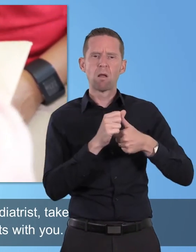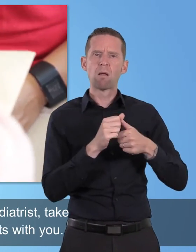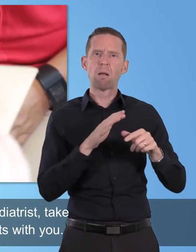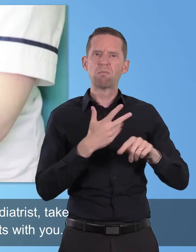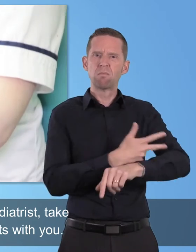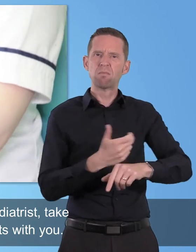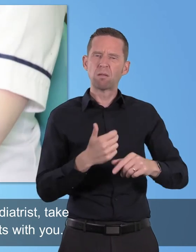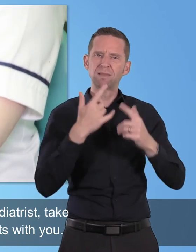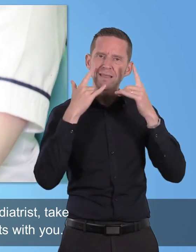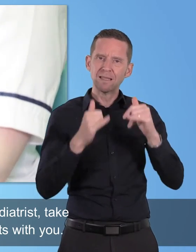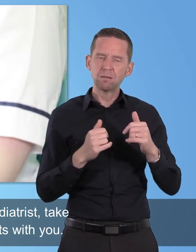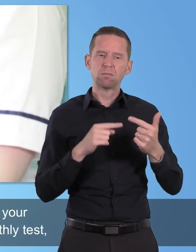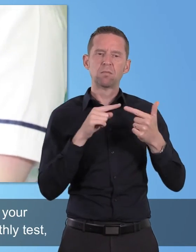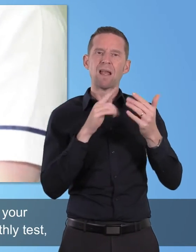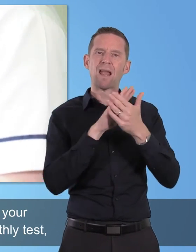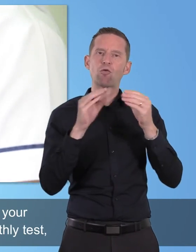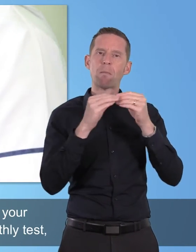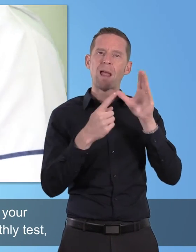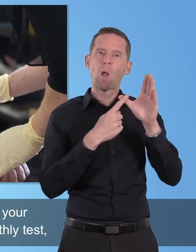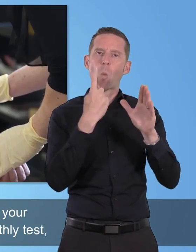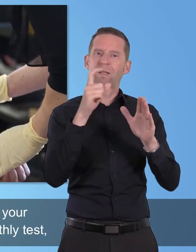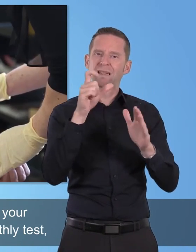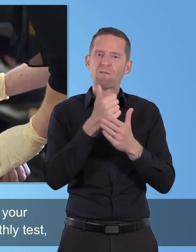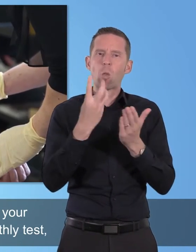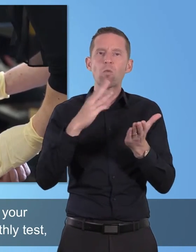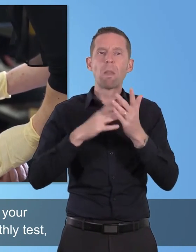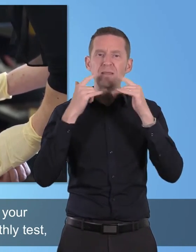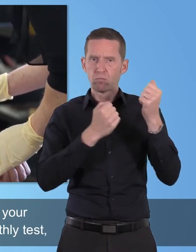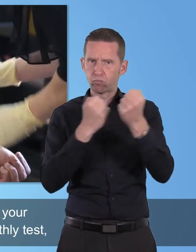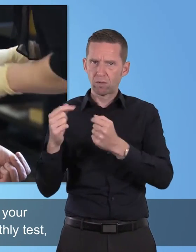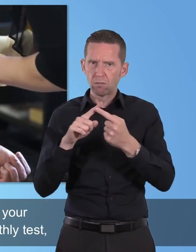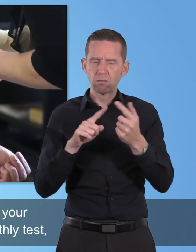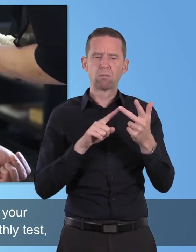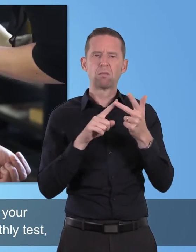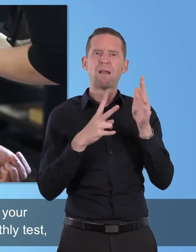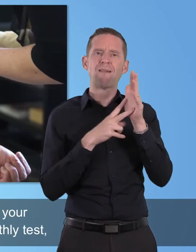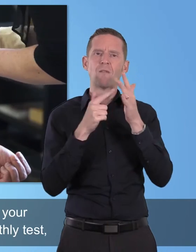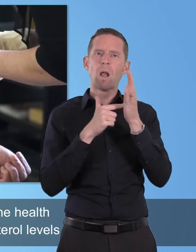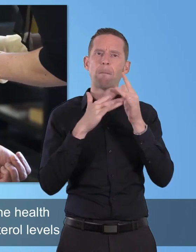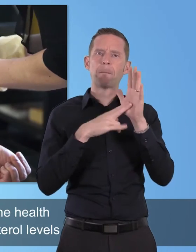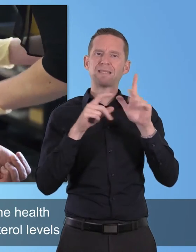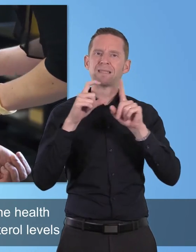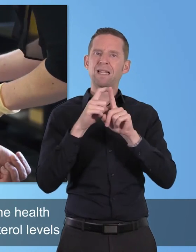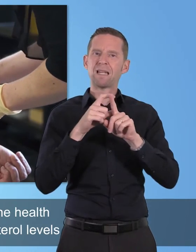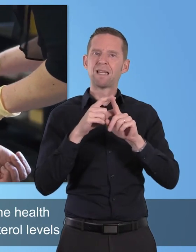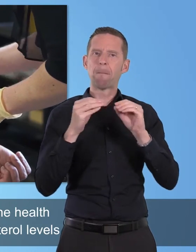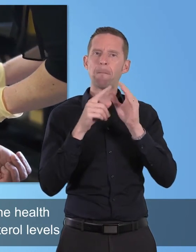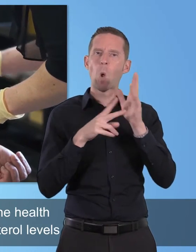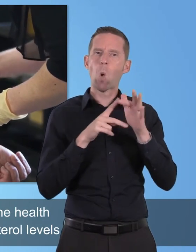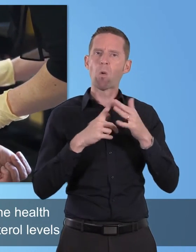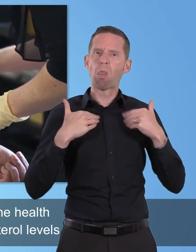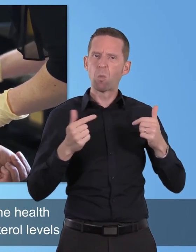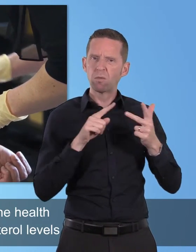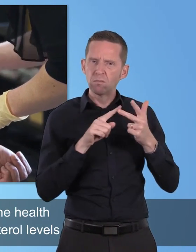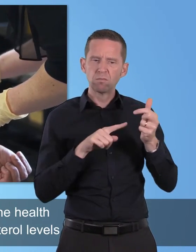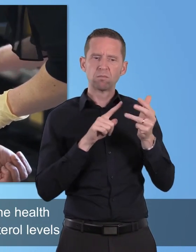take your blood test results with you. These include your HbA1c three-monthly test, your vitamin D bone health